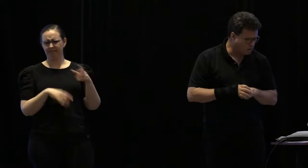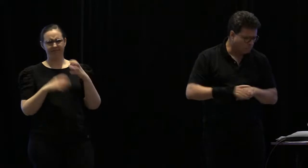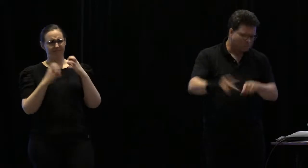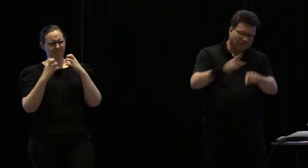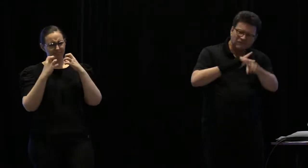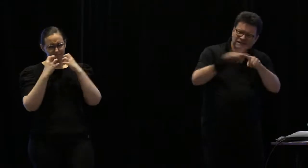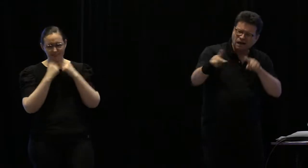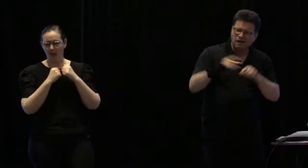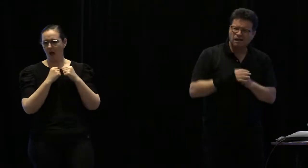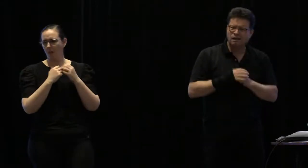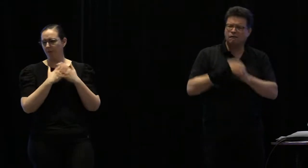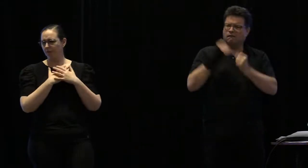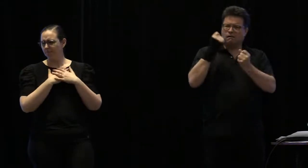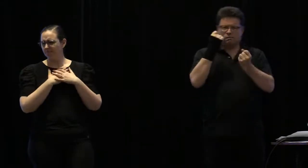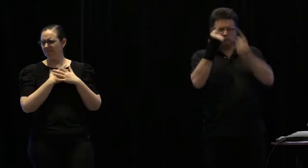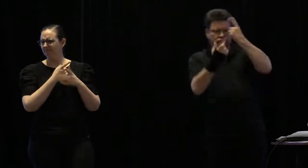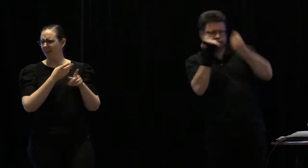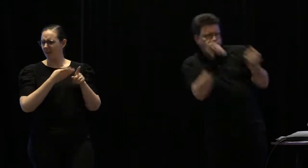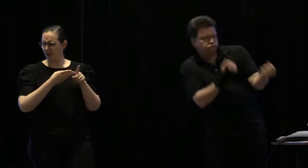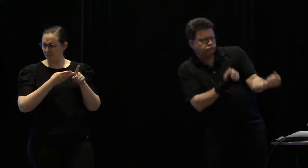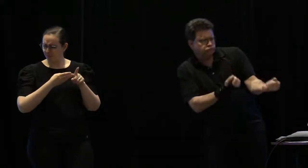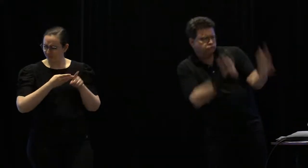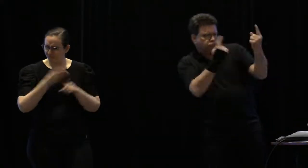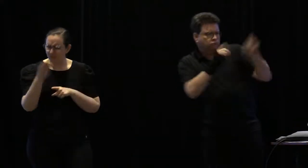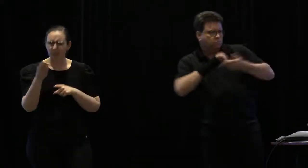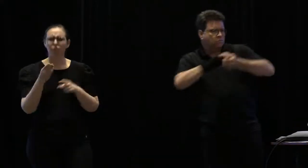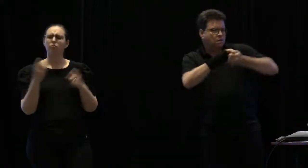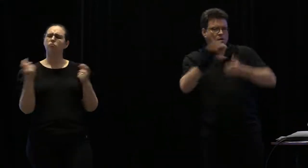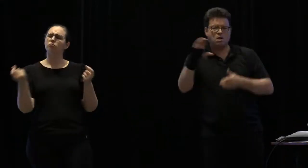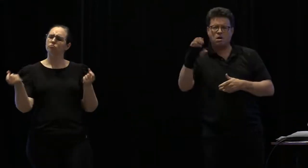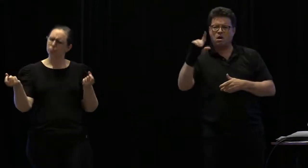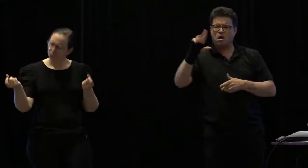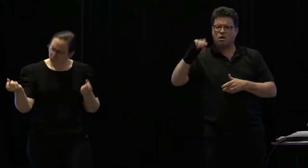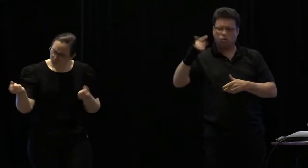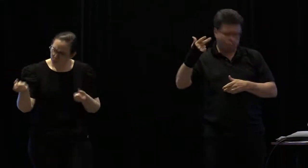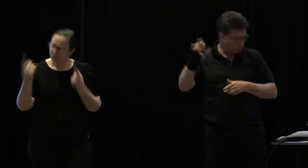Henry is an incredibly valued, professional